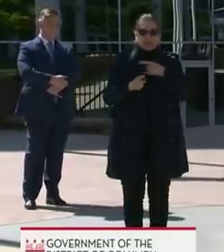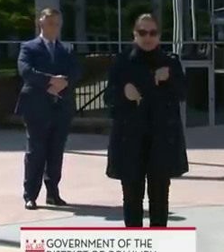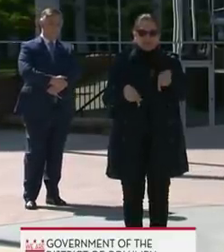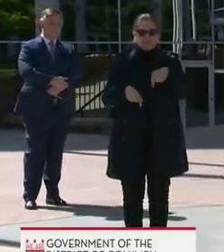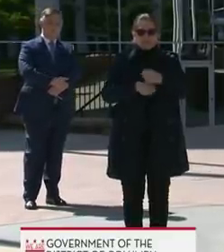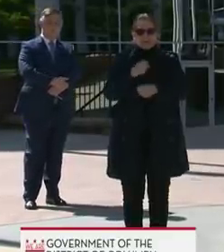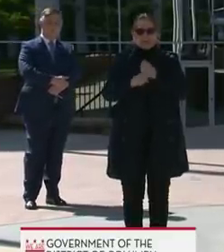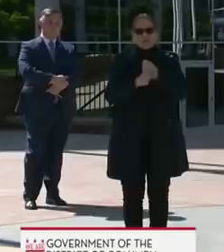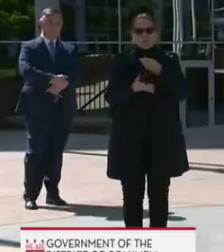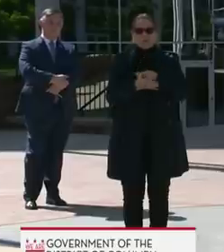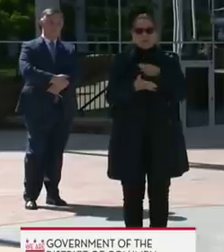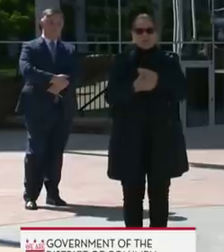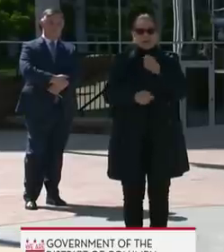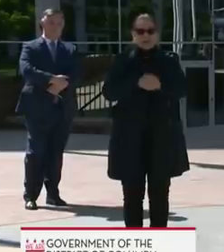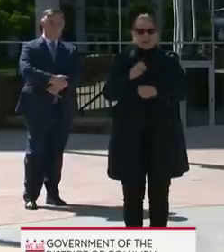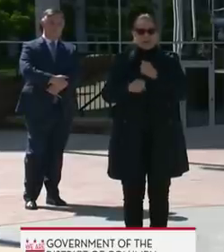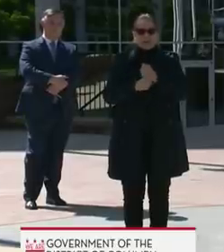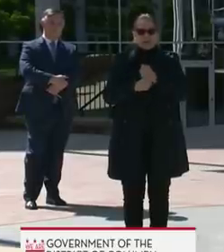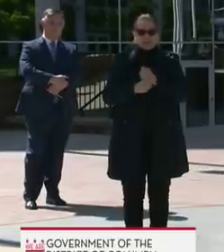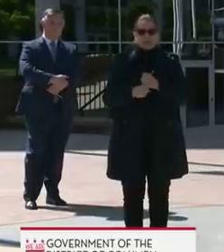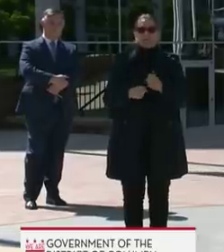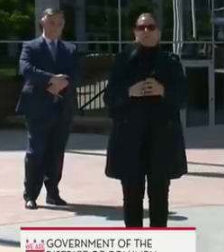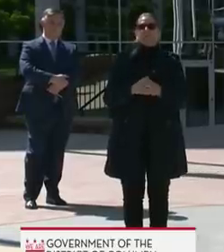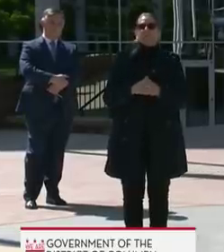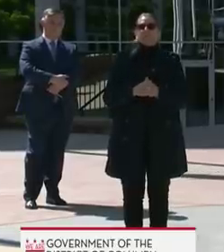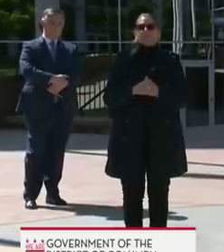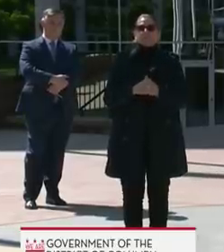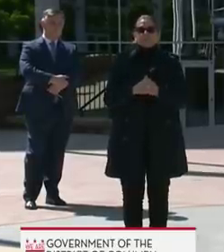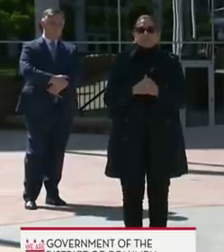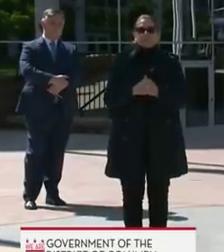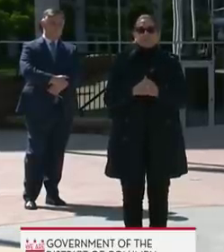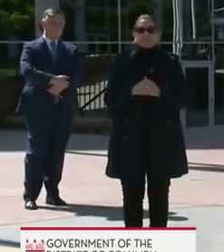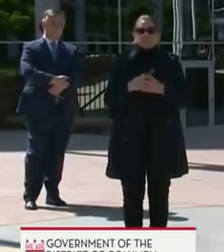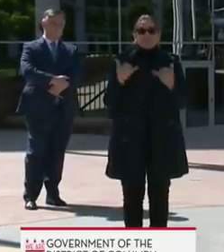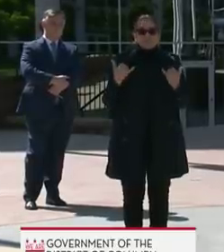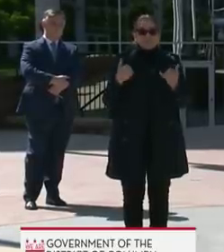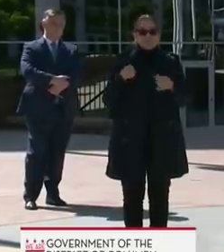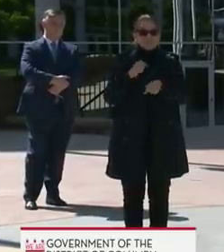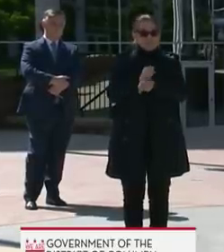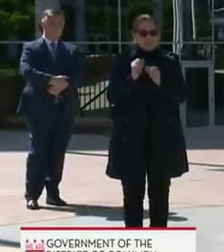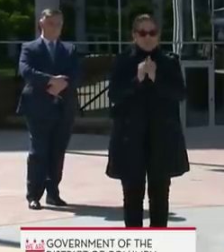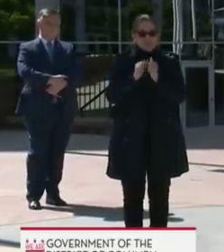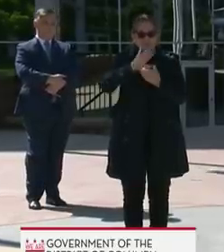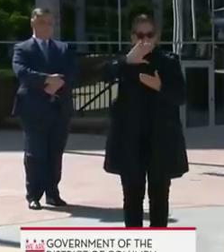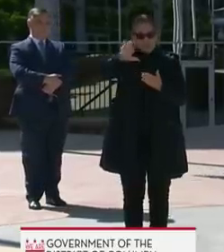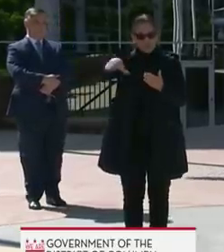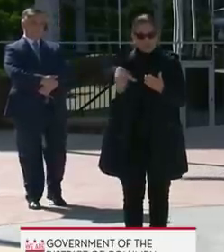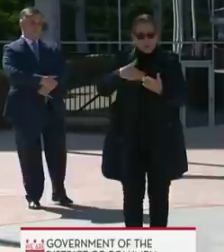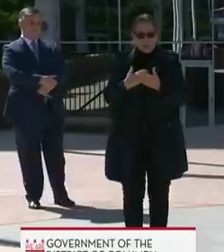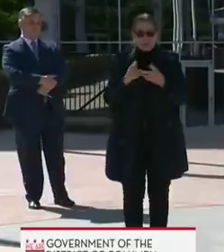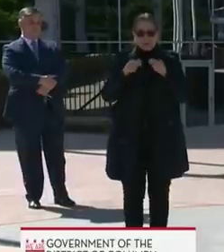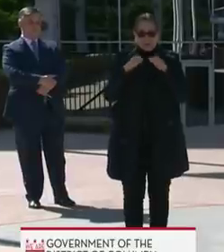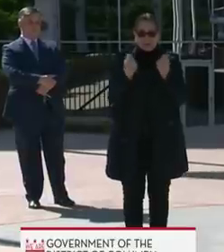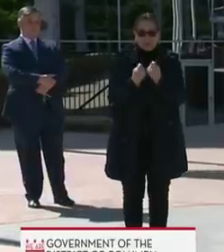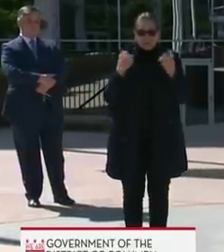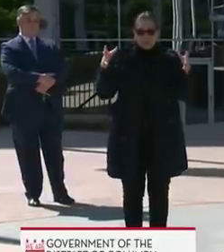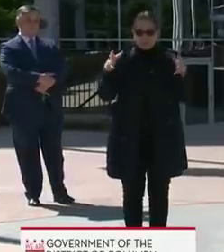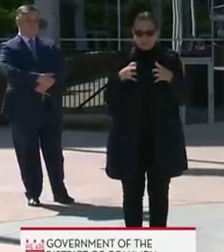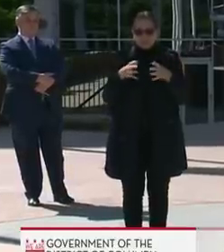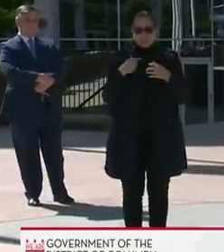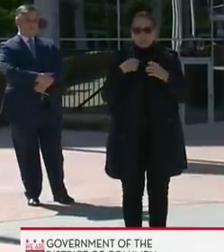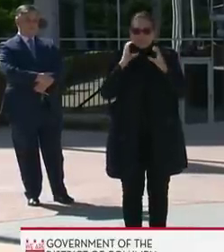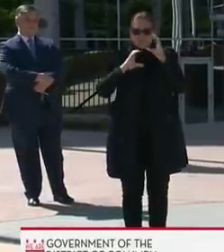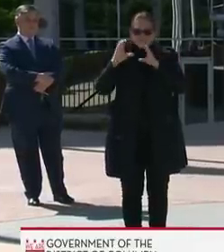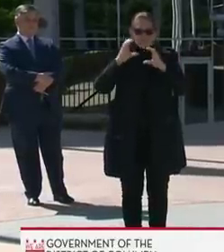am working with my entire cabinet to make sure that we are achieving every efficiency that we can in